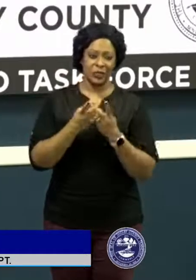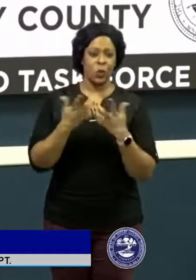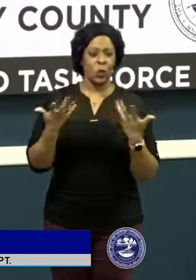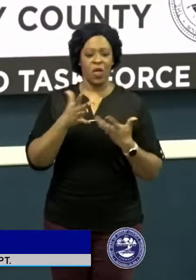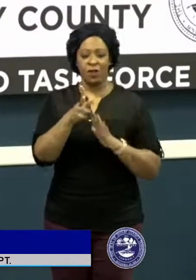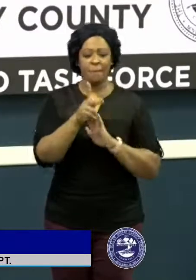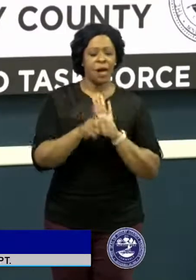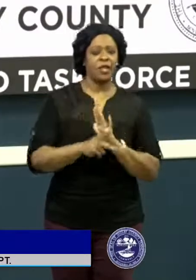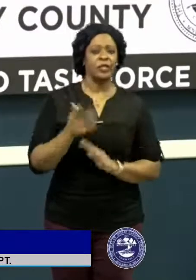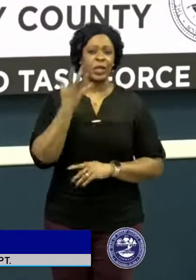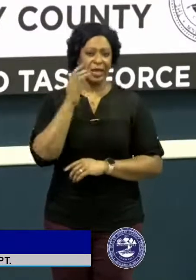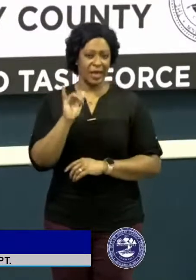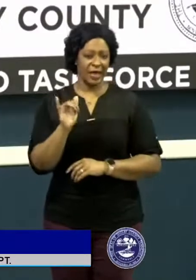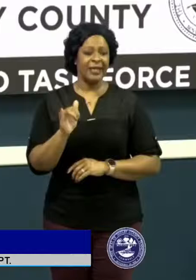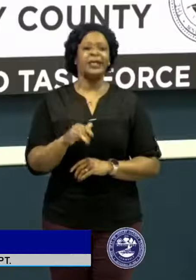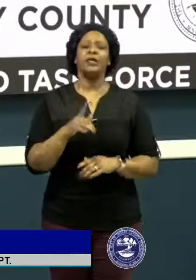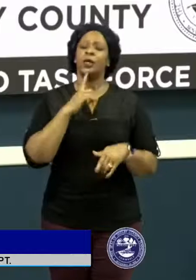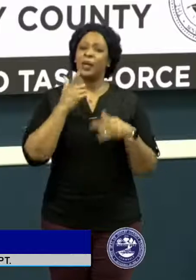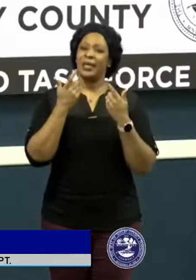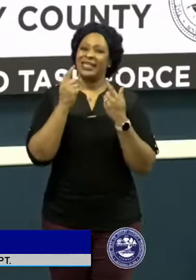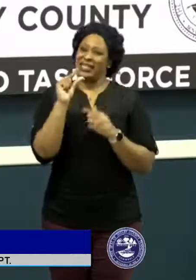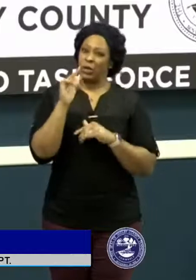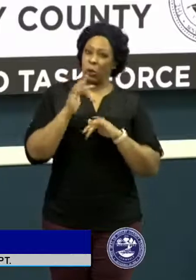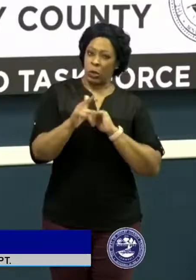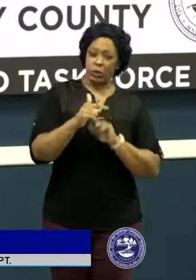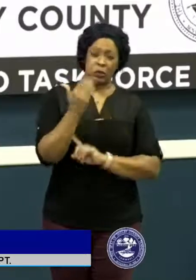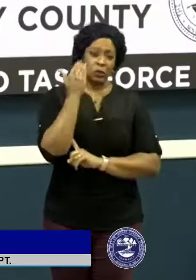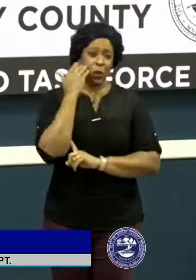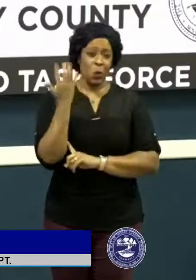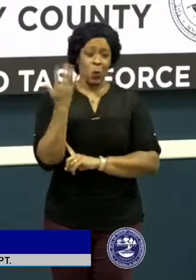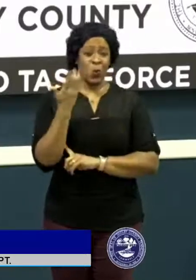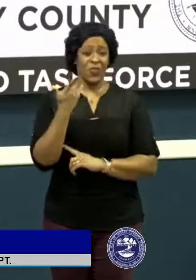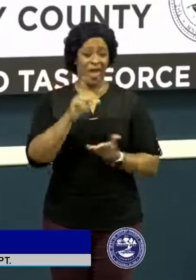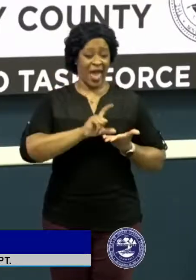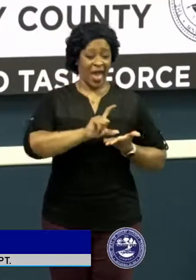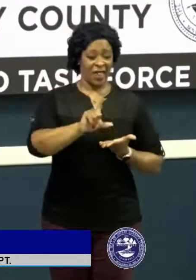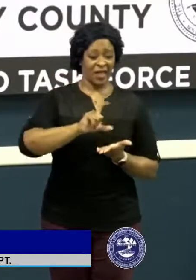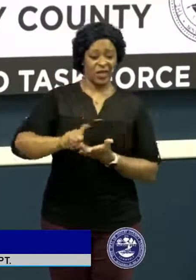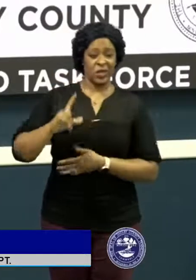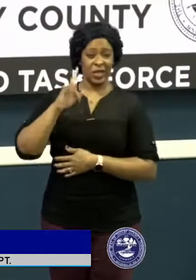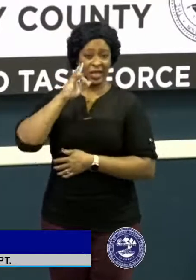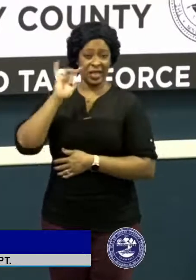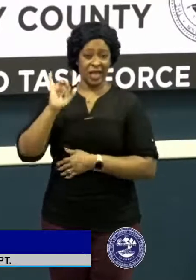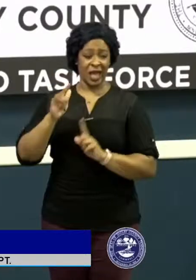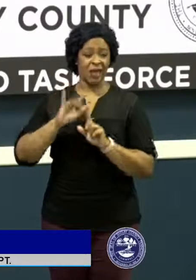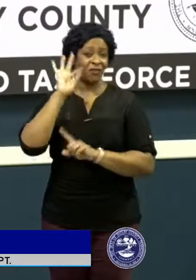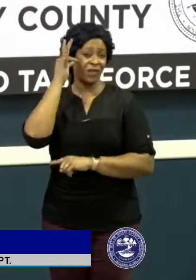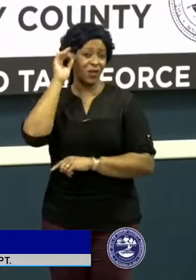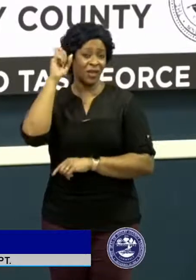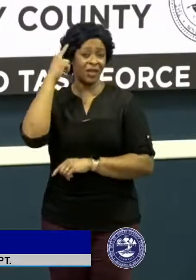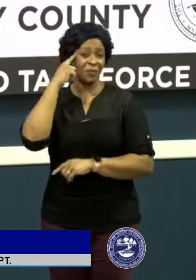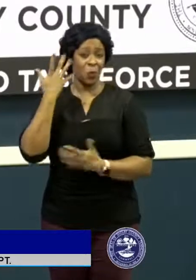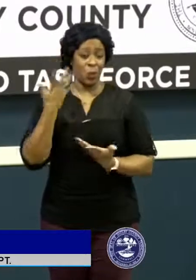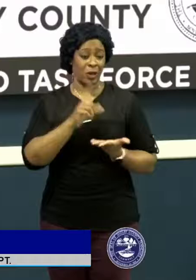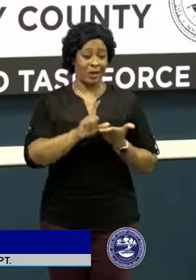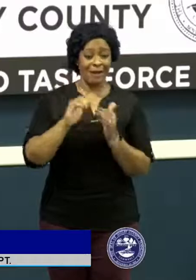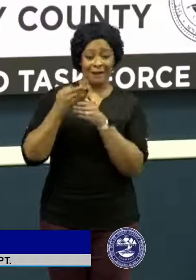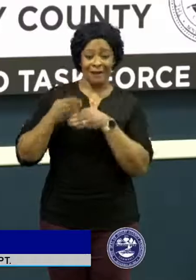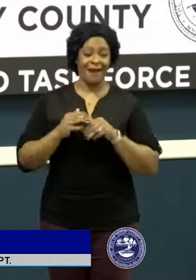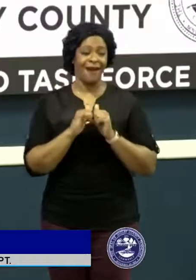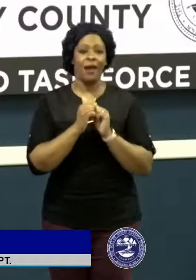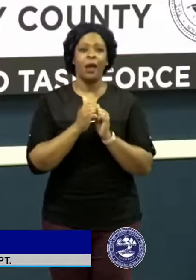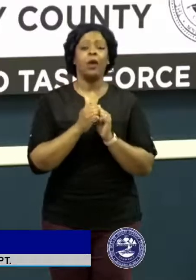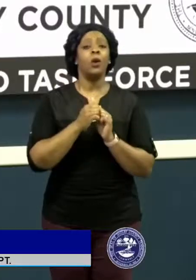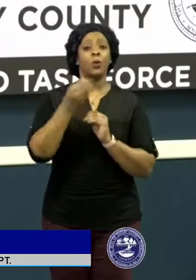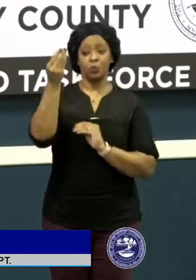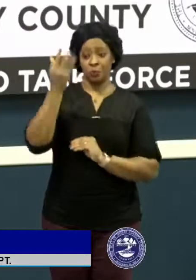what their policies are. It's a bit early to know what that allocation will look like from the federal government, but as soon as we have